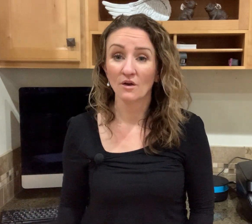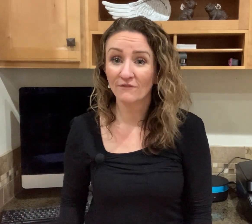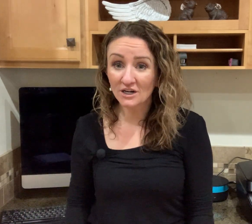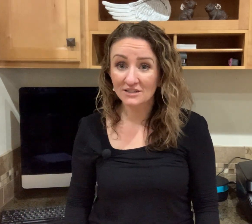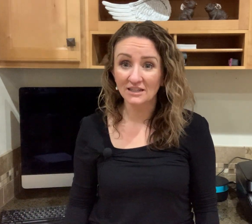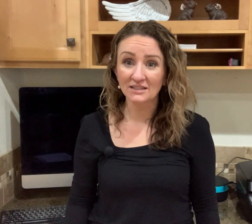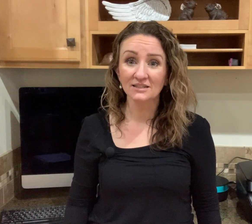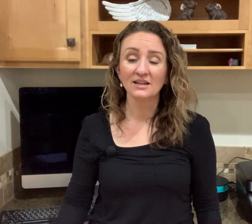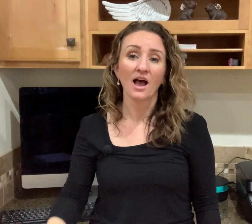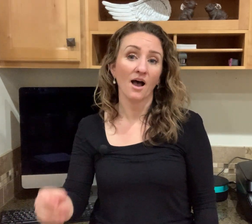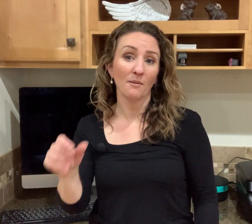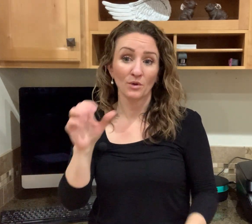Versus,